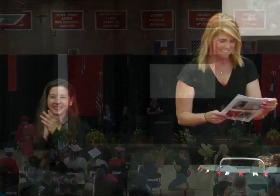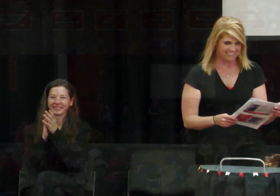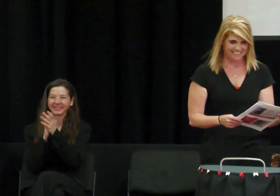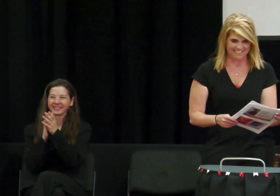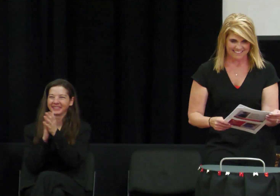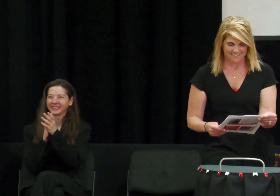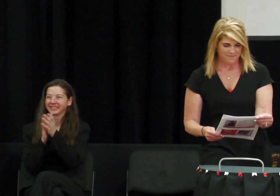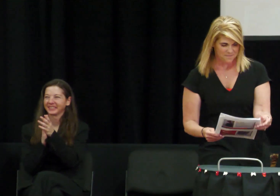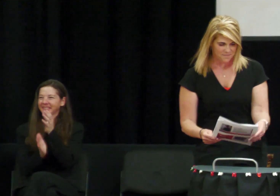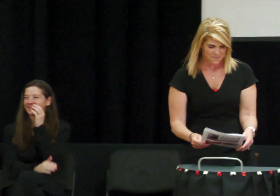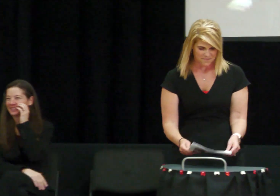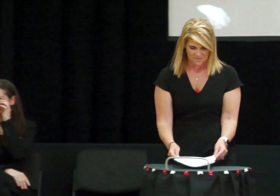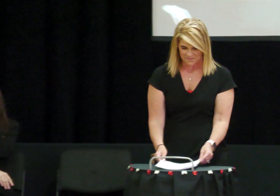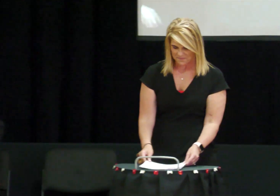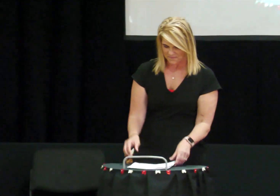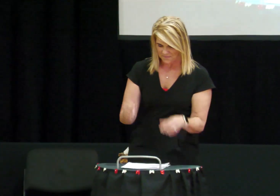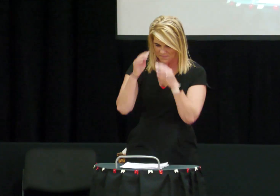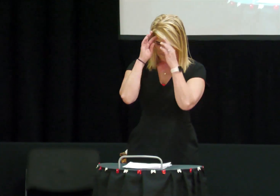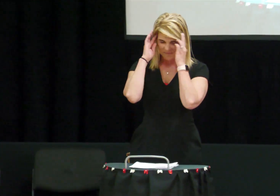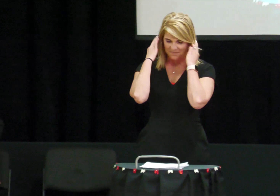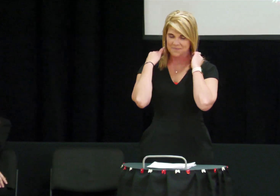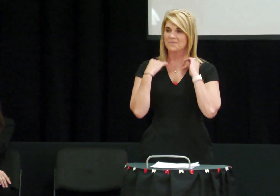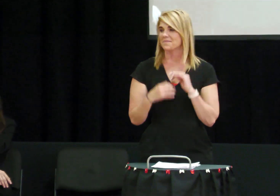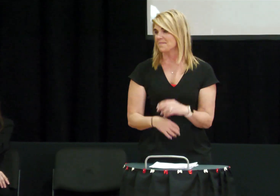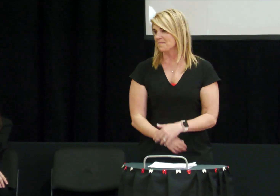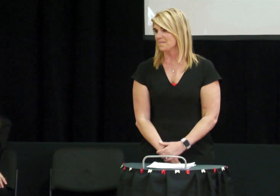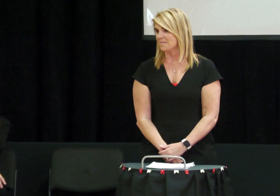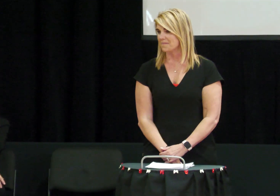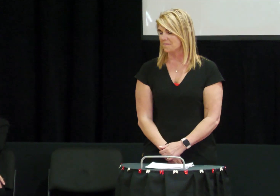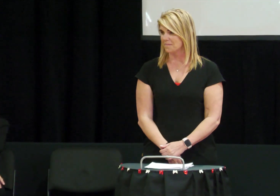Interim Superintendent Tara Spengler comes up to the podium.